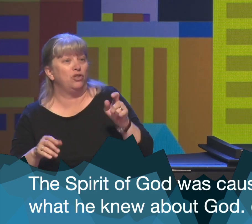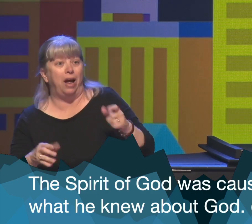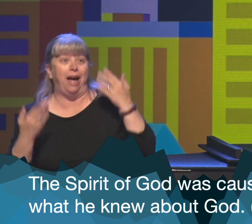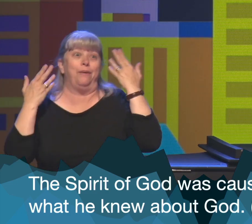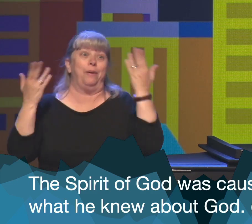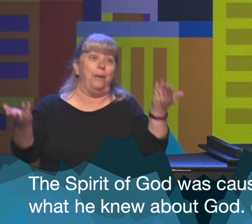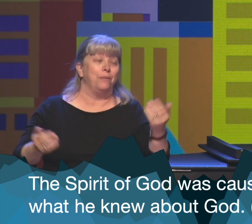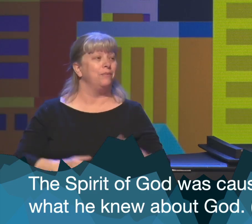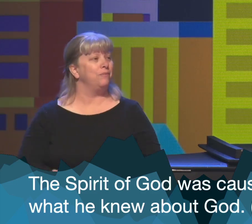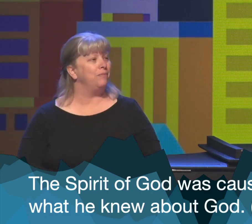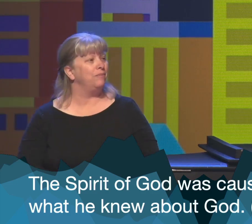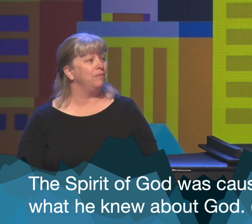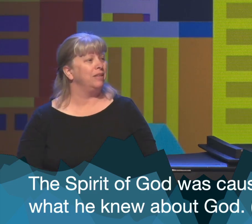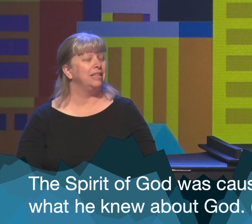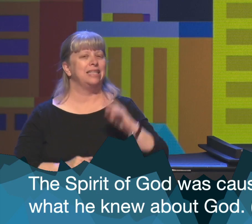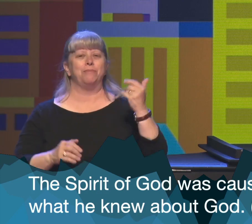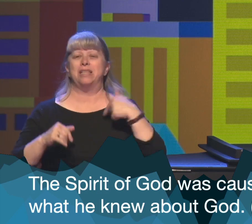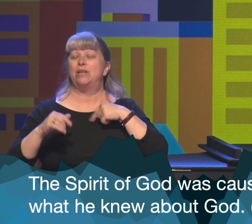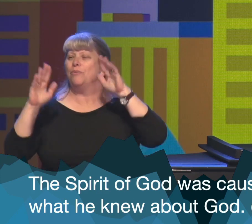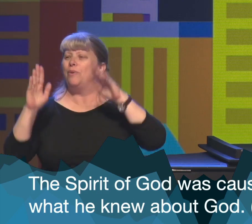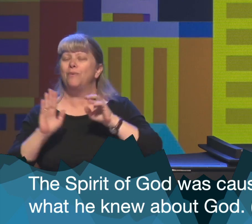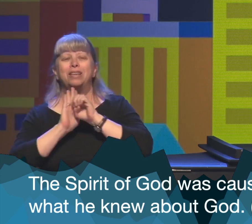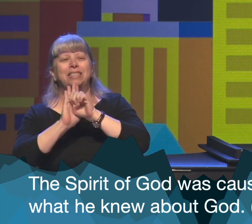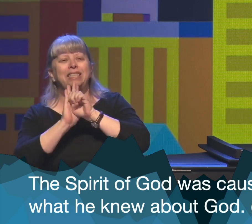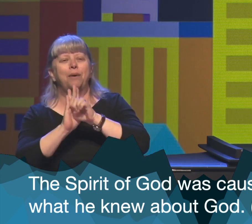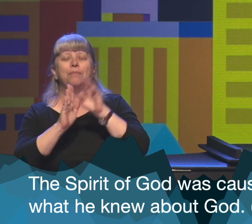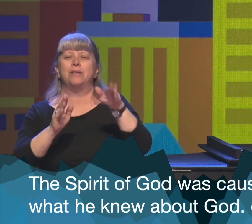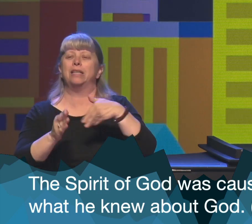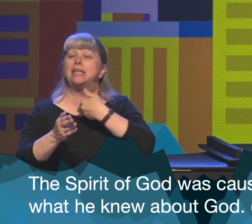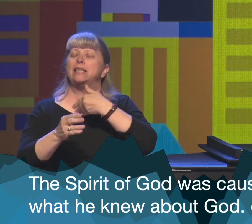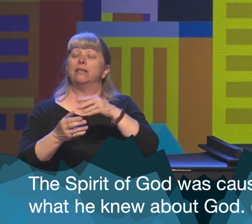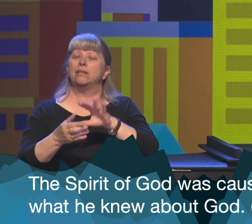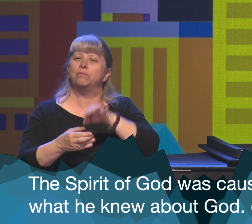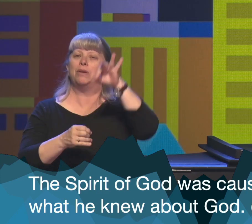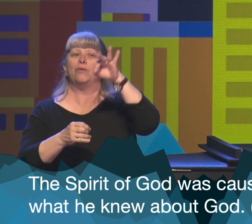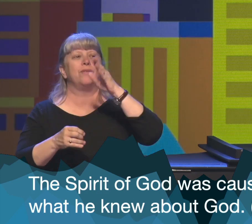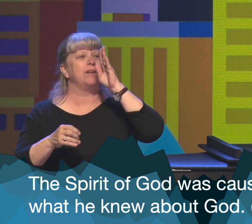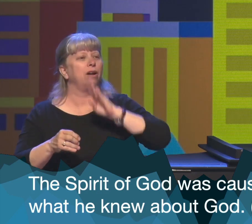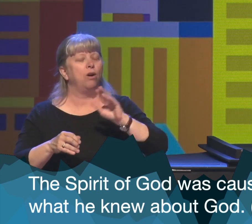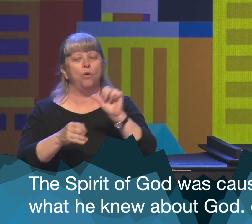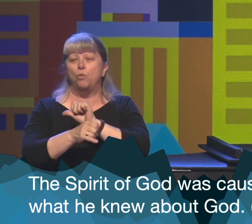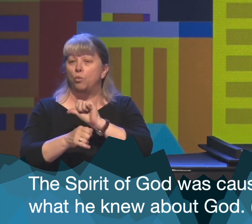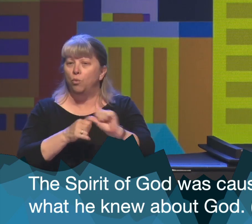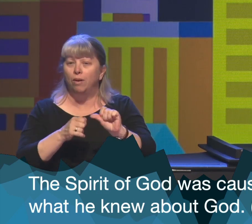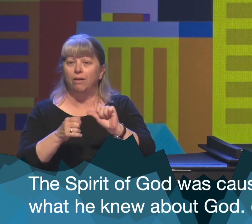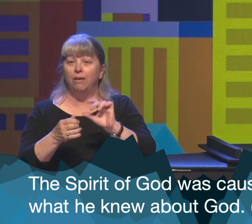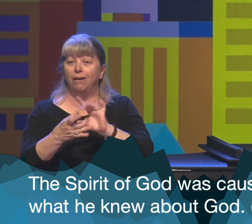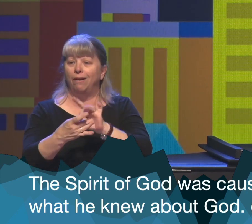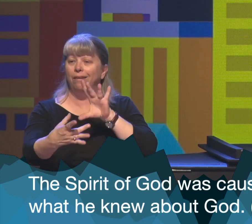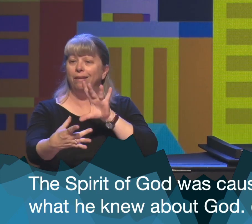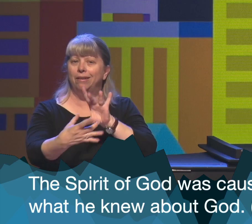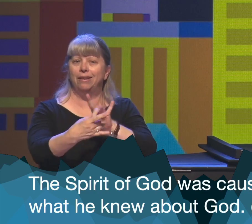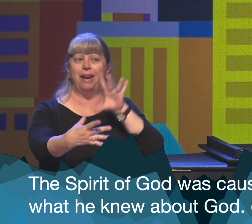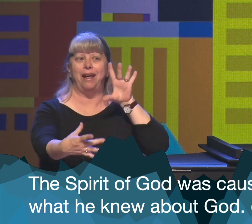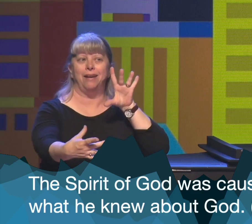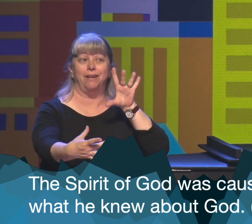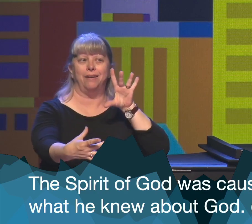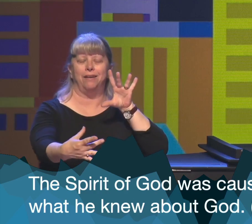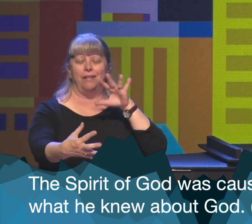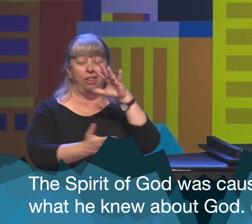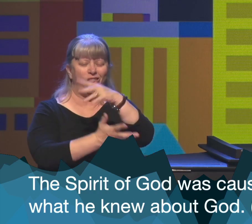know. But it seems like this is a wonderful example where the Spirit of God is at work untangling a big